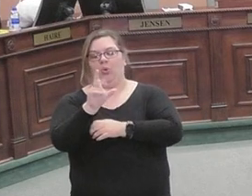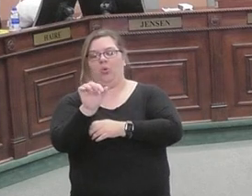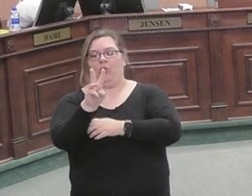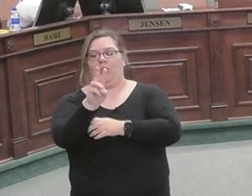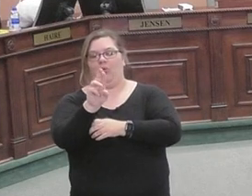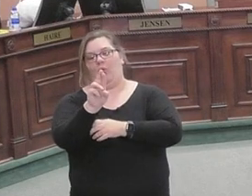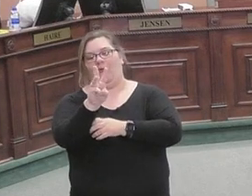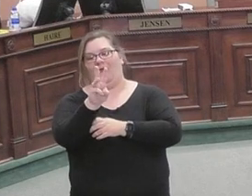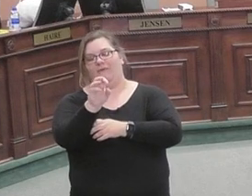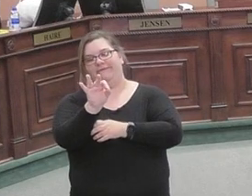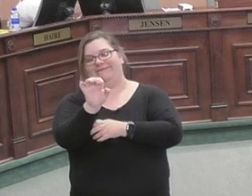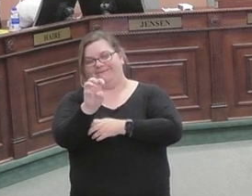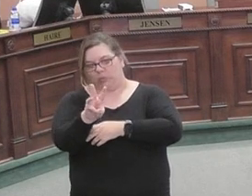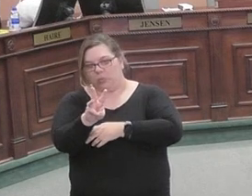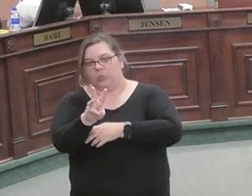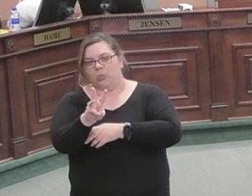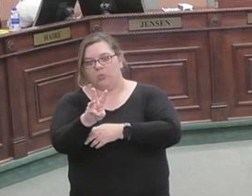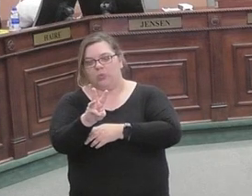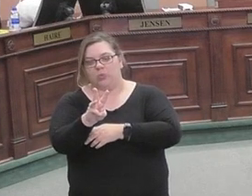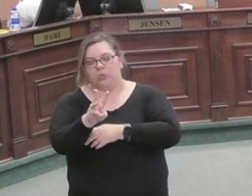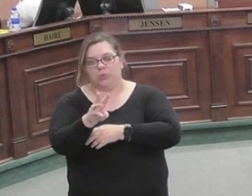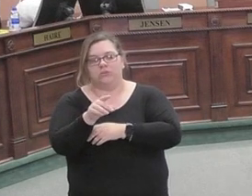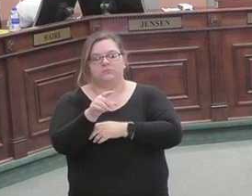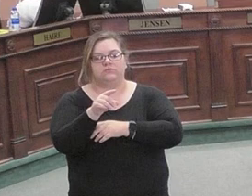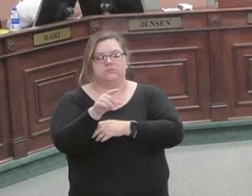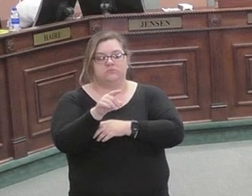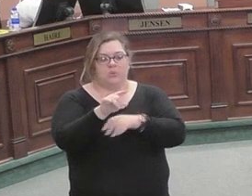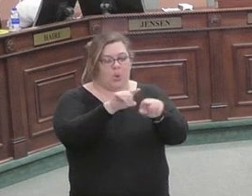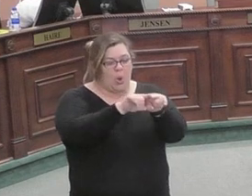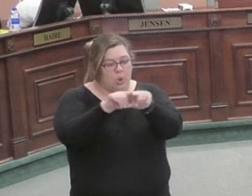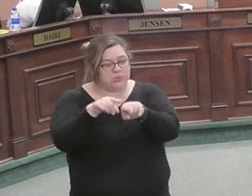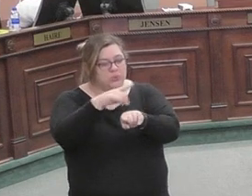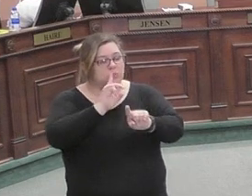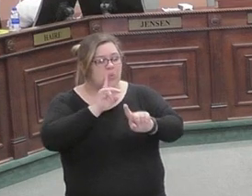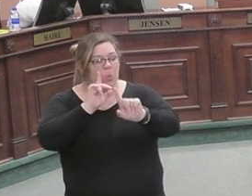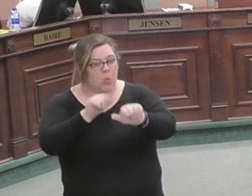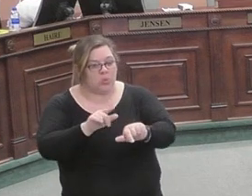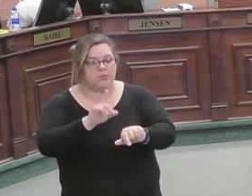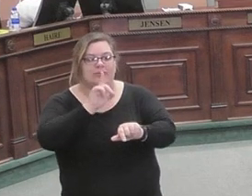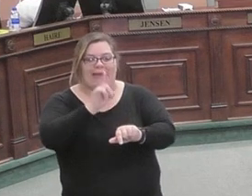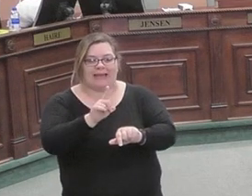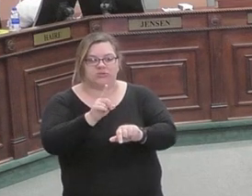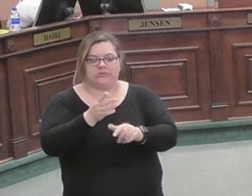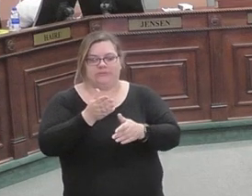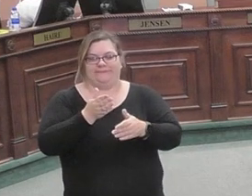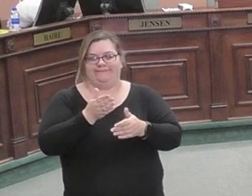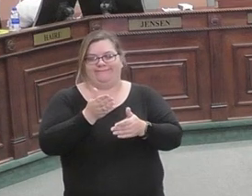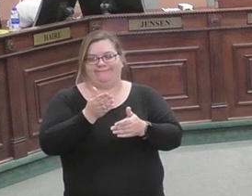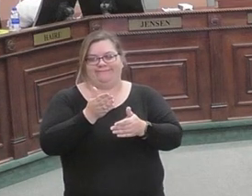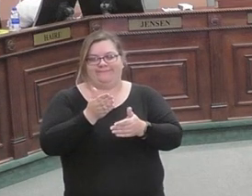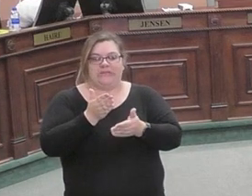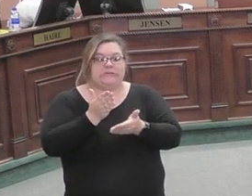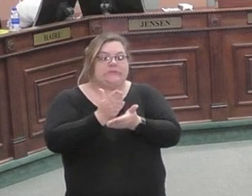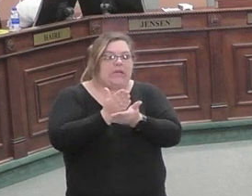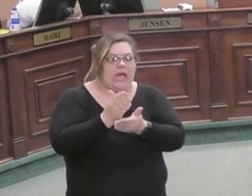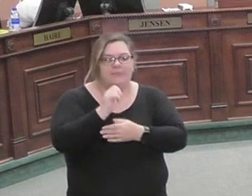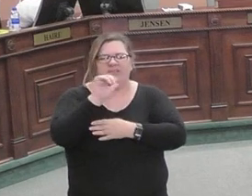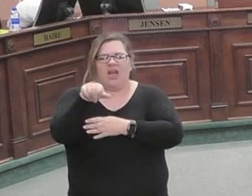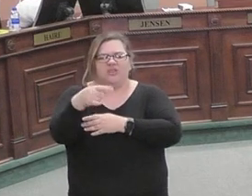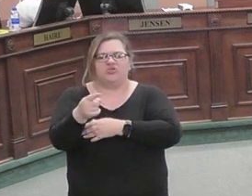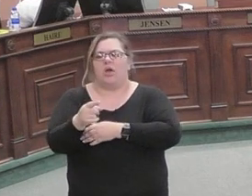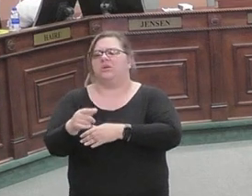curfew, and are you also imposing some sort of order that stops or not only discourages